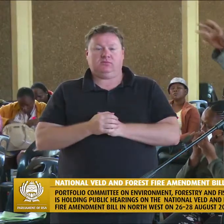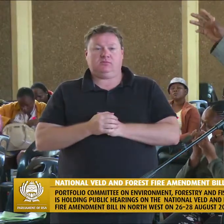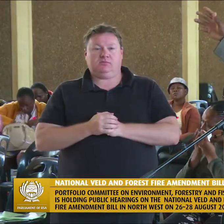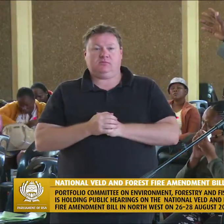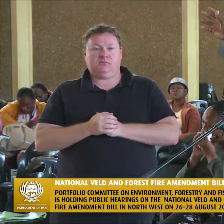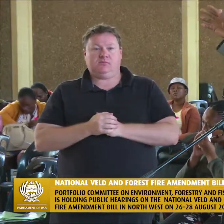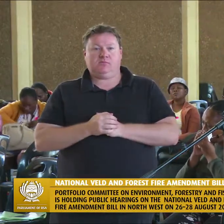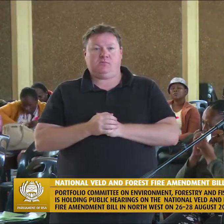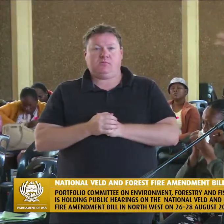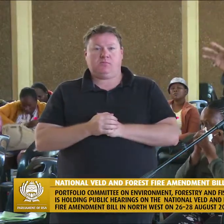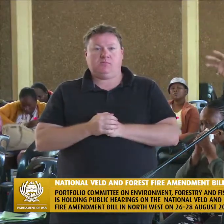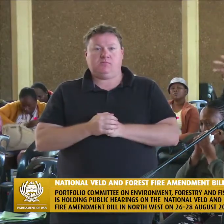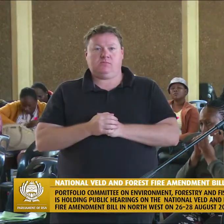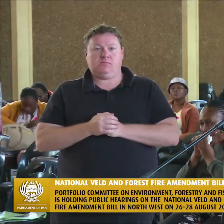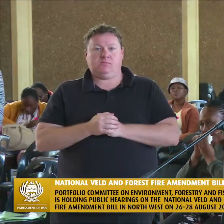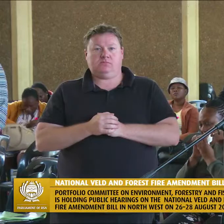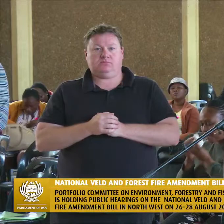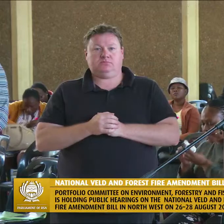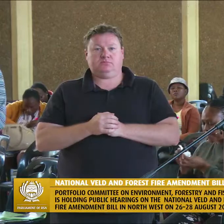awareness movement